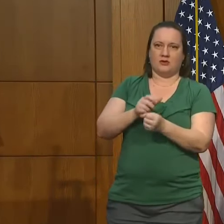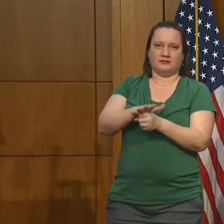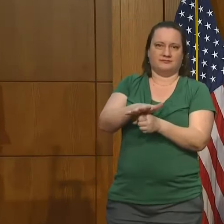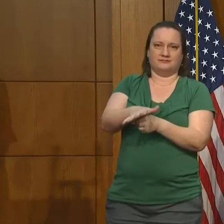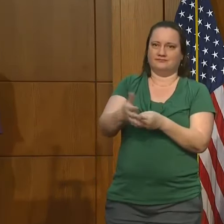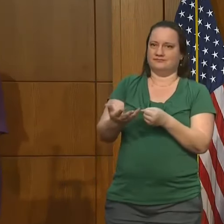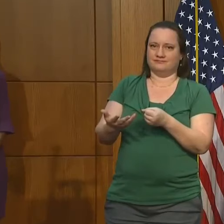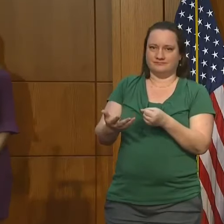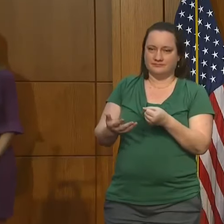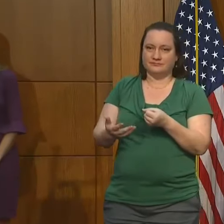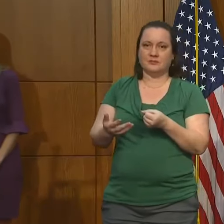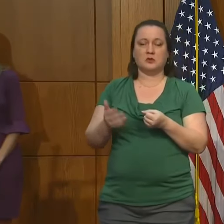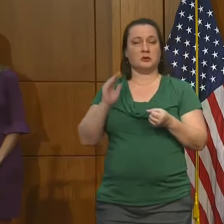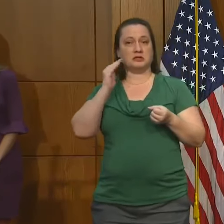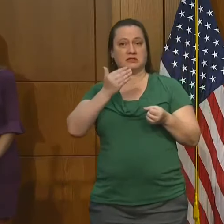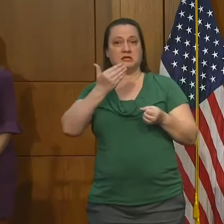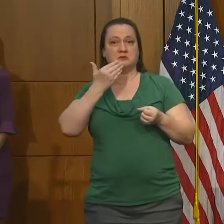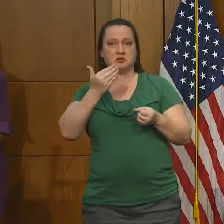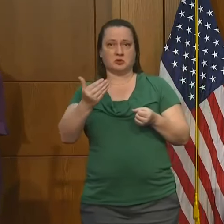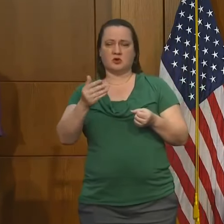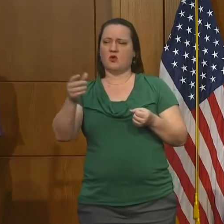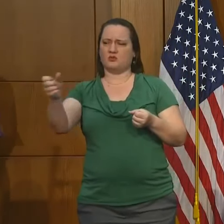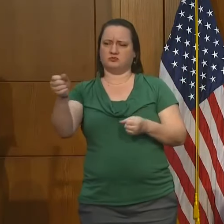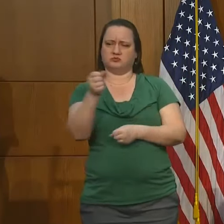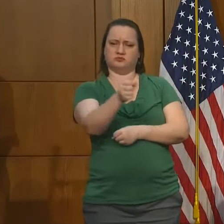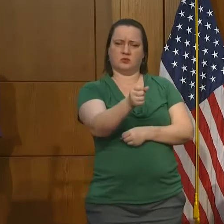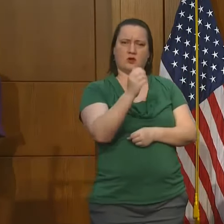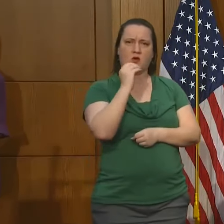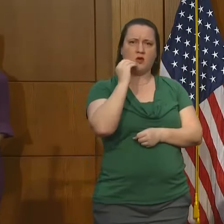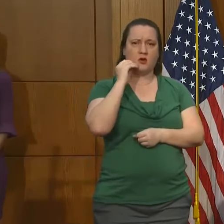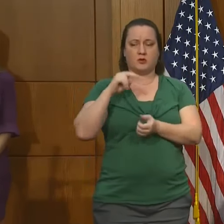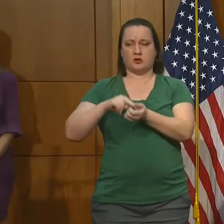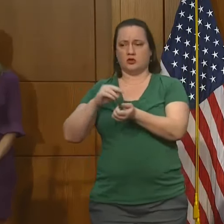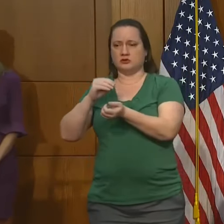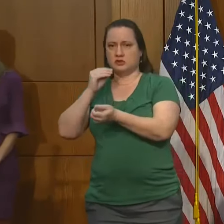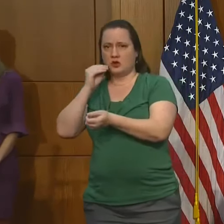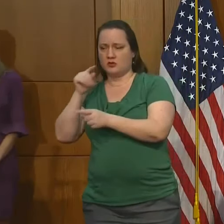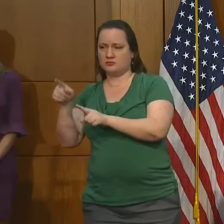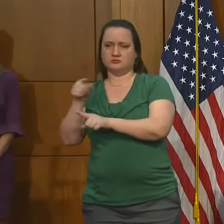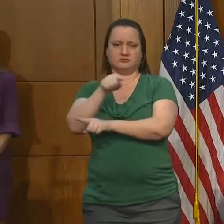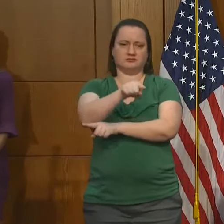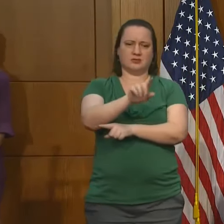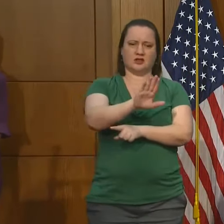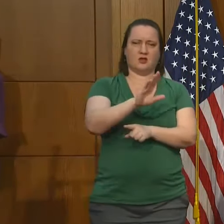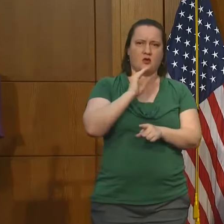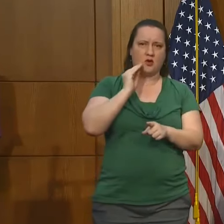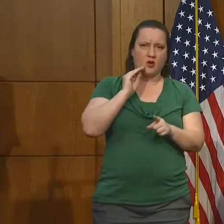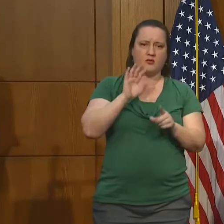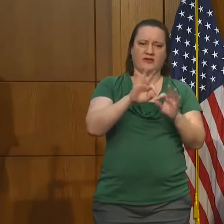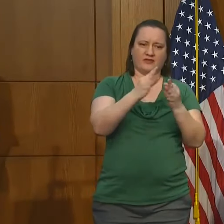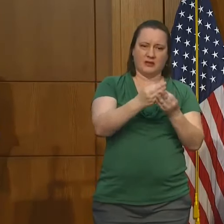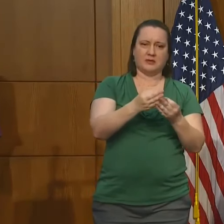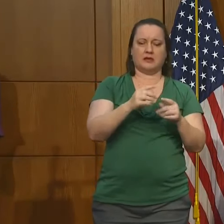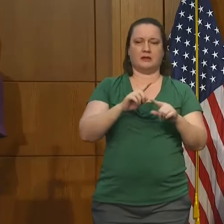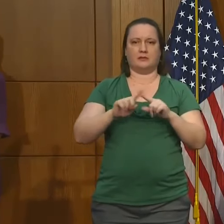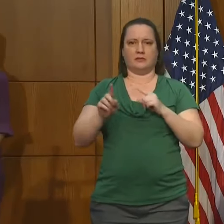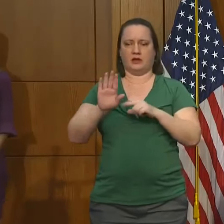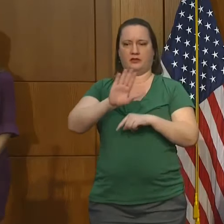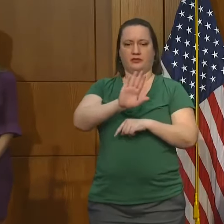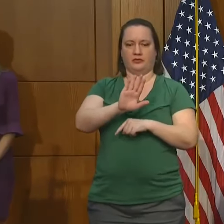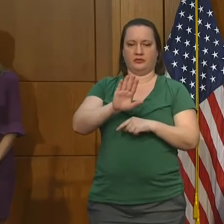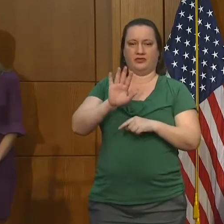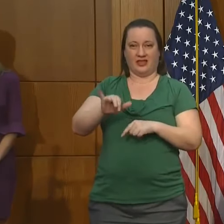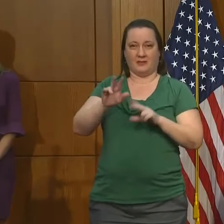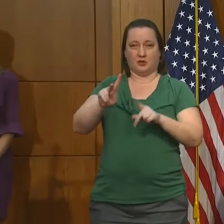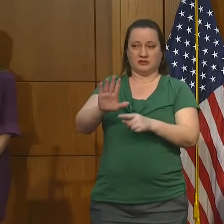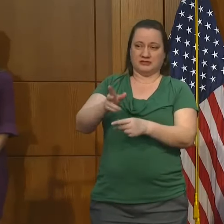to say, well, let's move this patient from the nursing home, for example, to a home, that's not always possible. So when